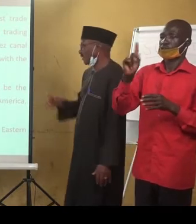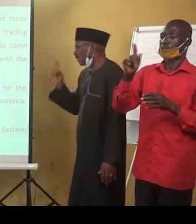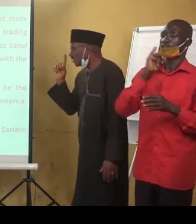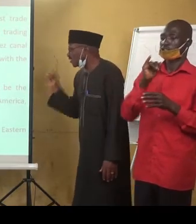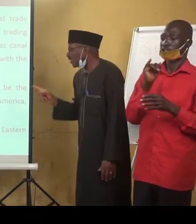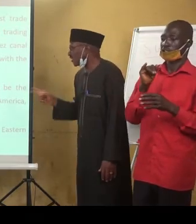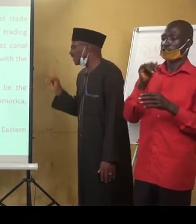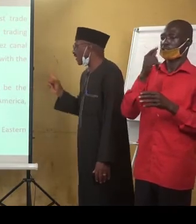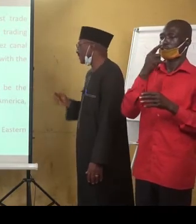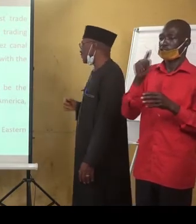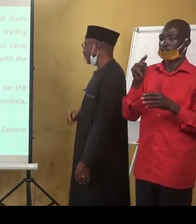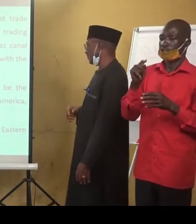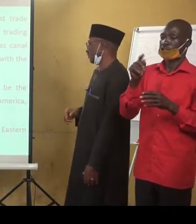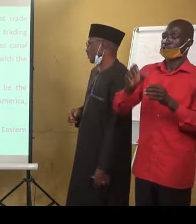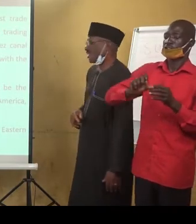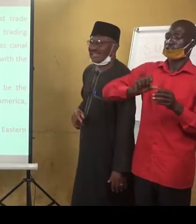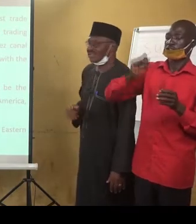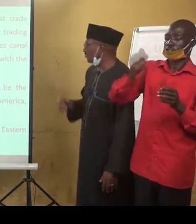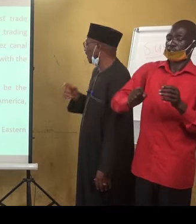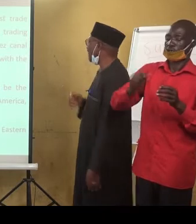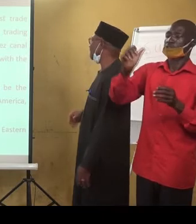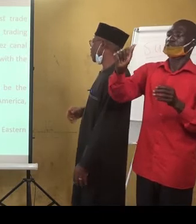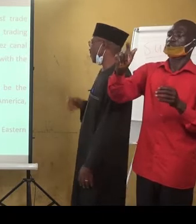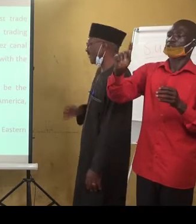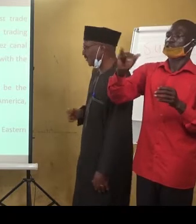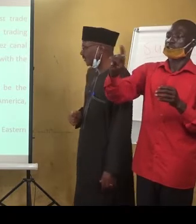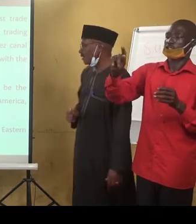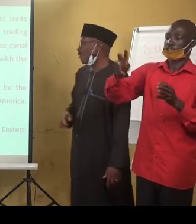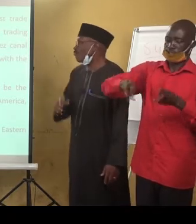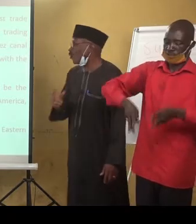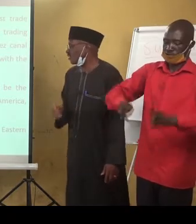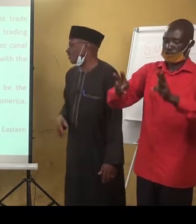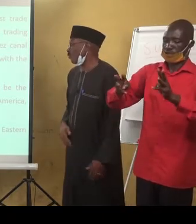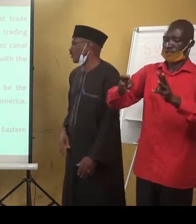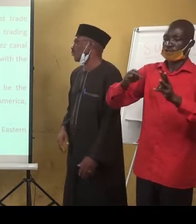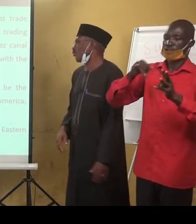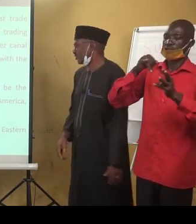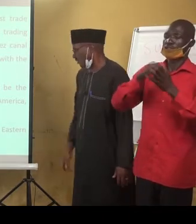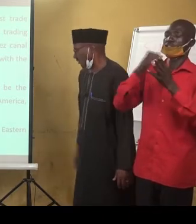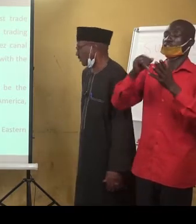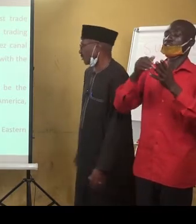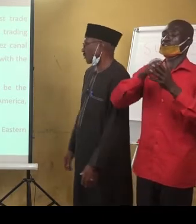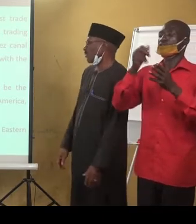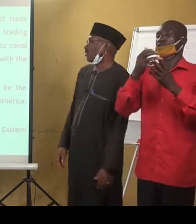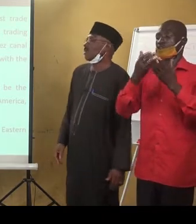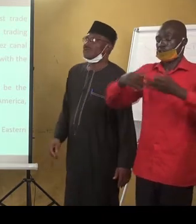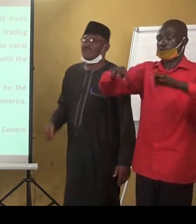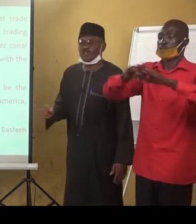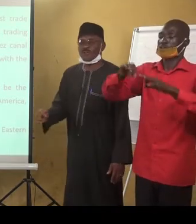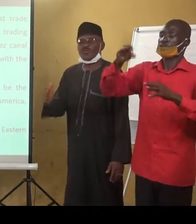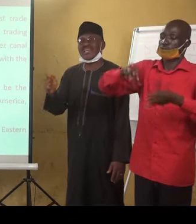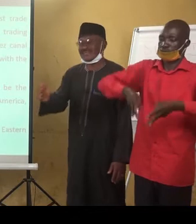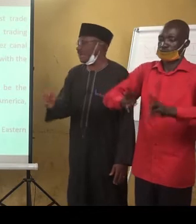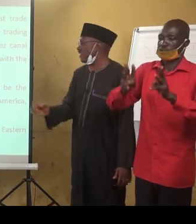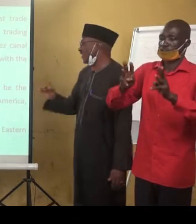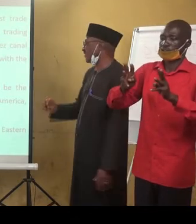is the South Atlantic route. It is believed to be the most important routes